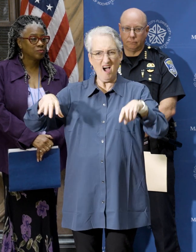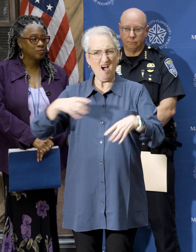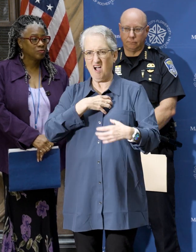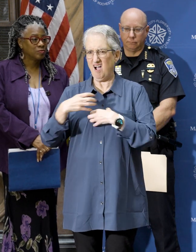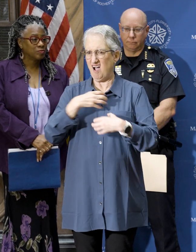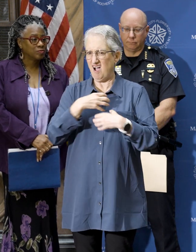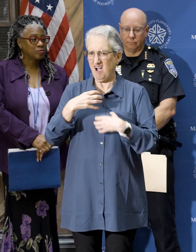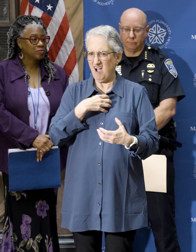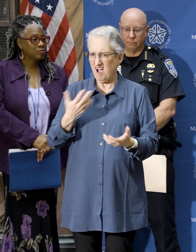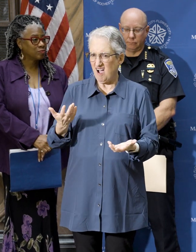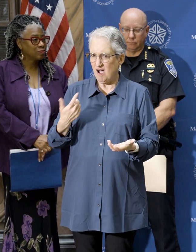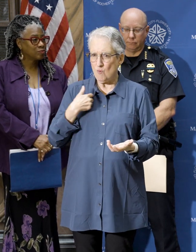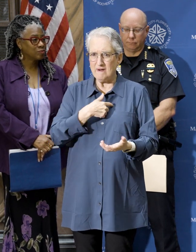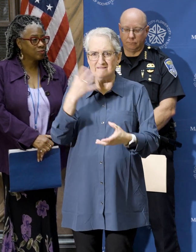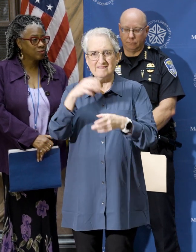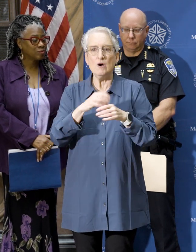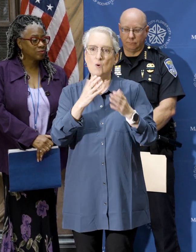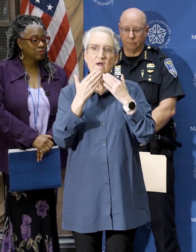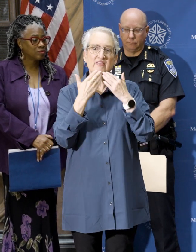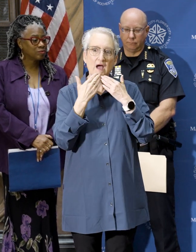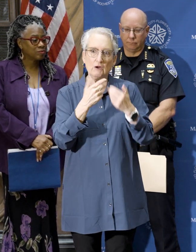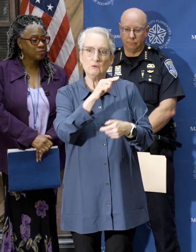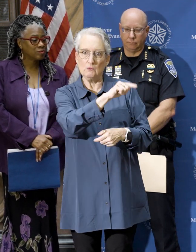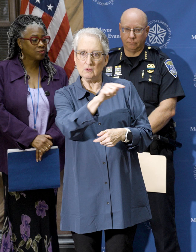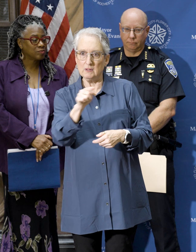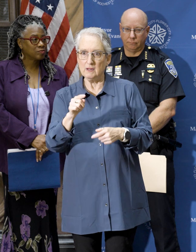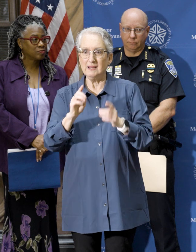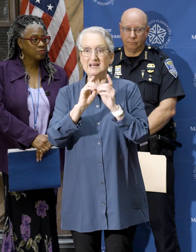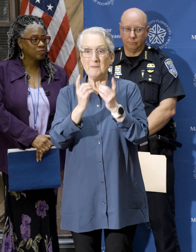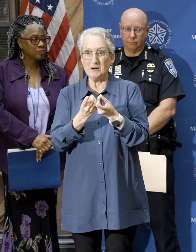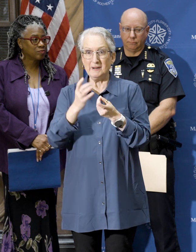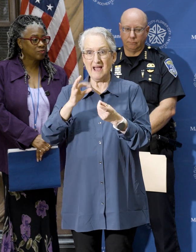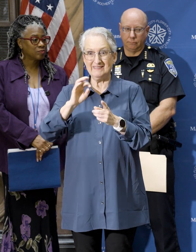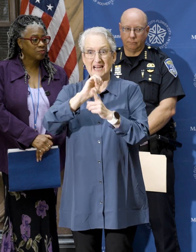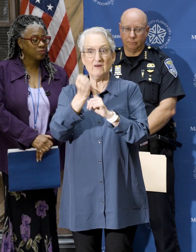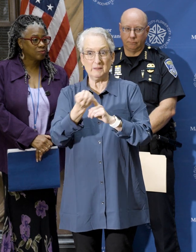sure, thank you, Commissioner Perrin, that we have what I call